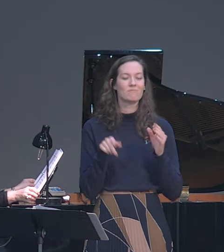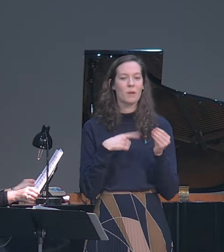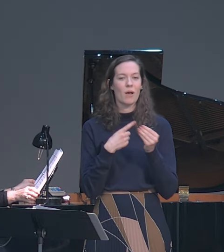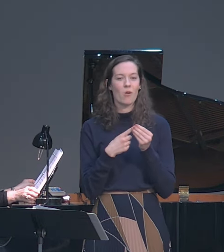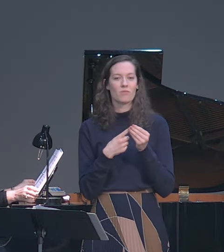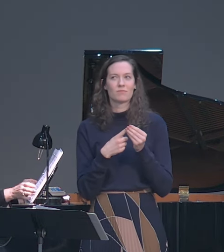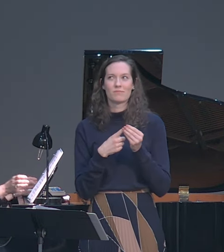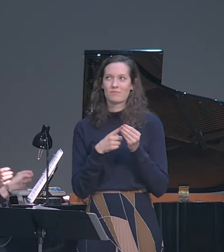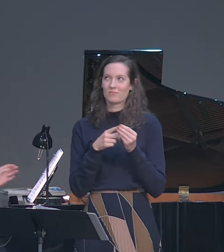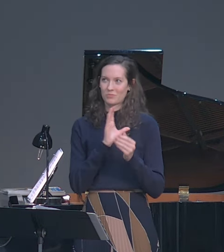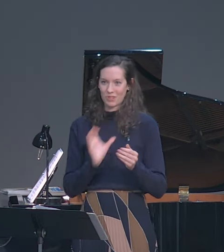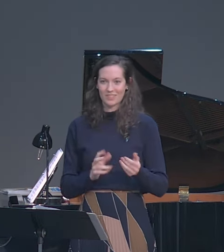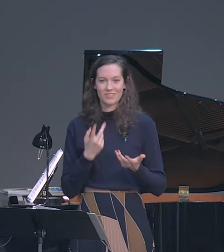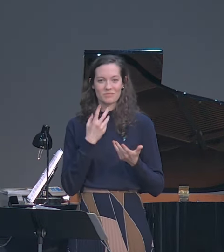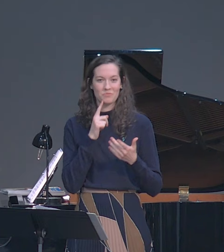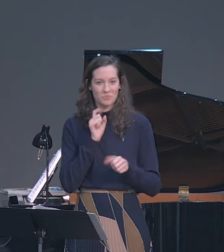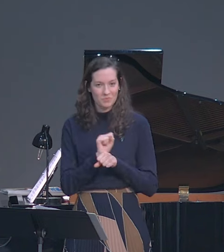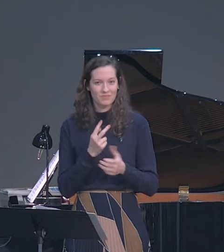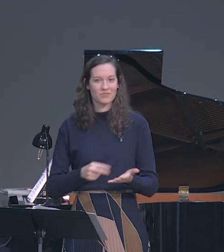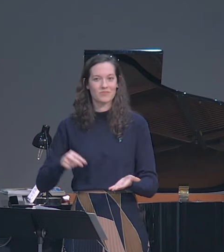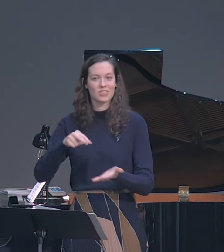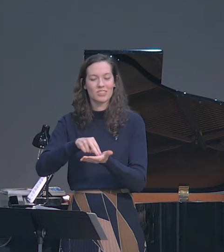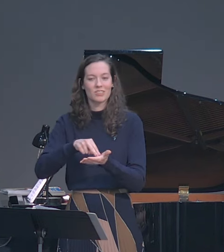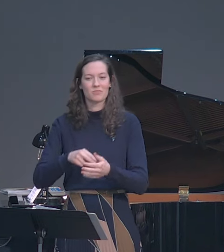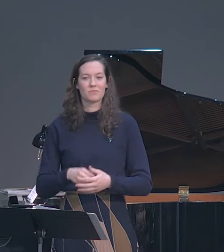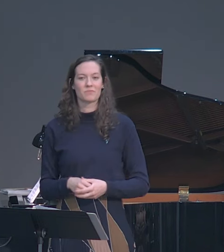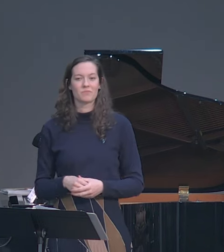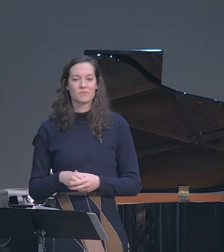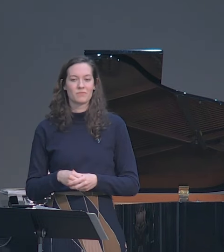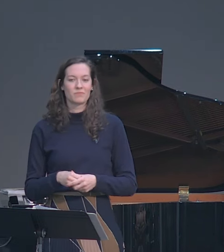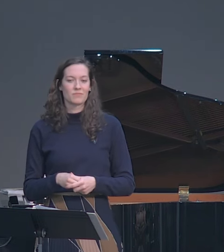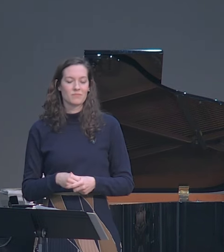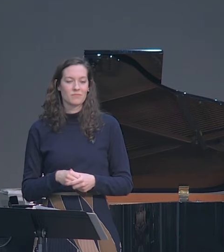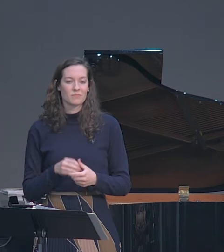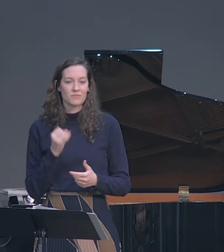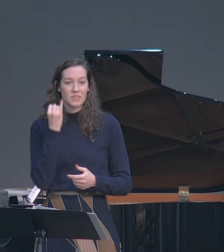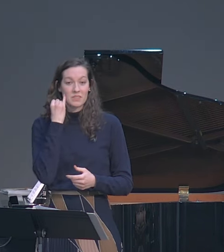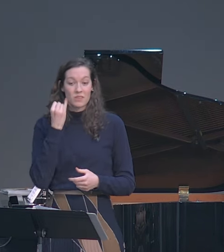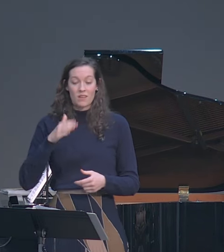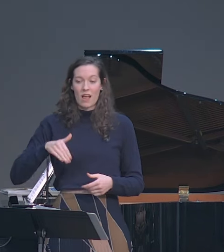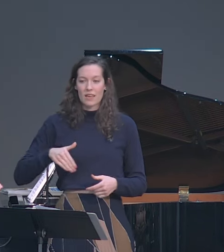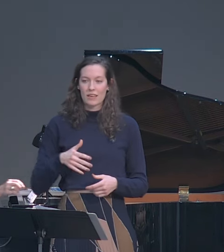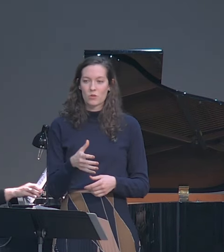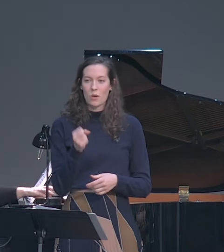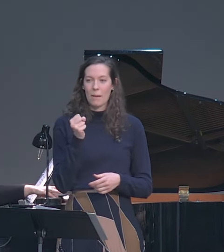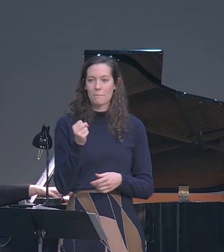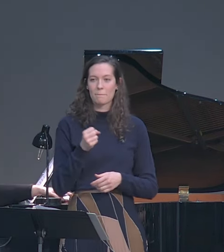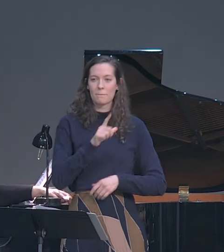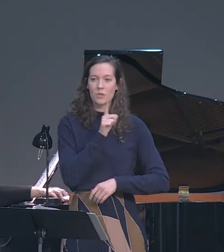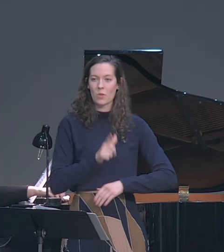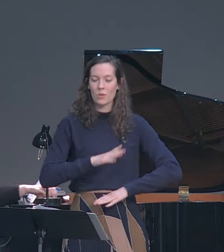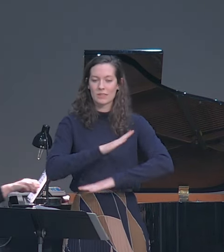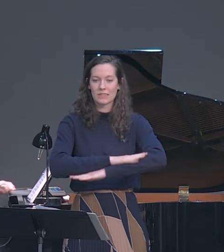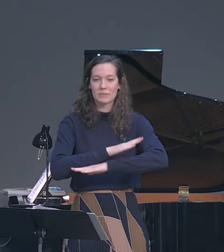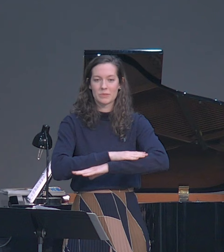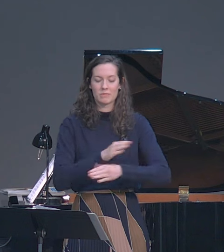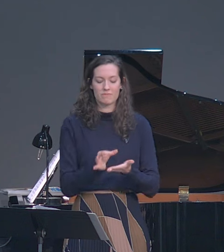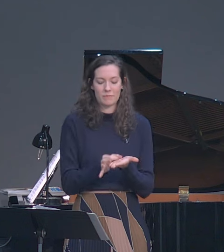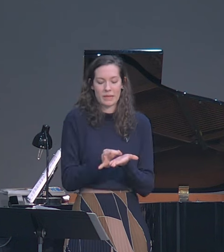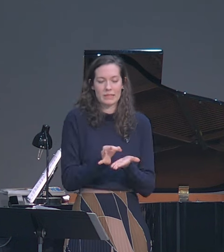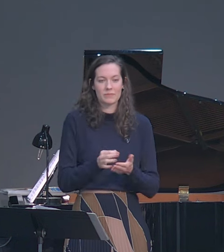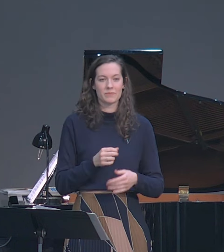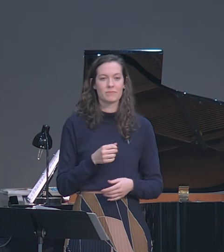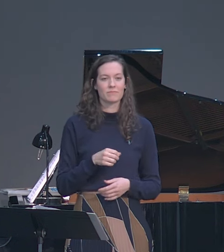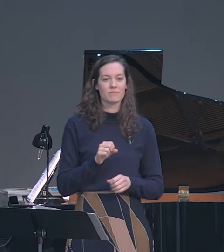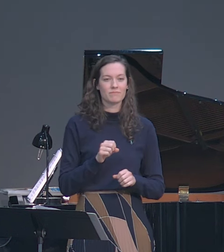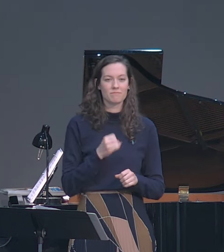us? Before we go to prayer, or as we go to prayer, if you have not yet picked up a communion packet, you'd like to celebrate with us. If you are